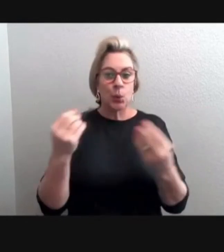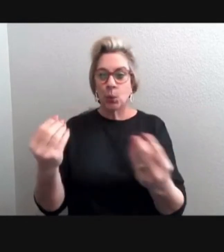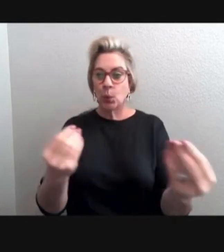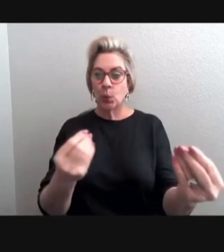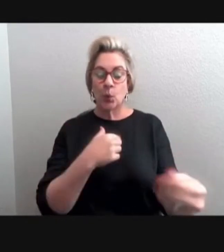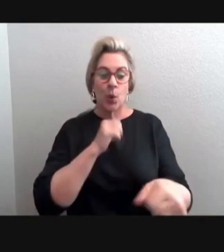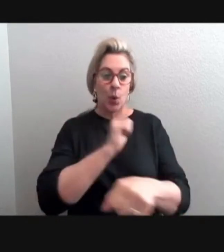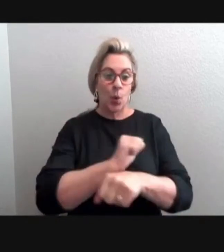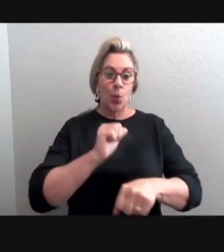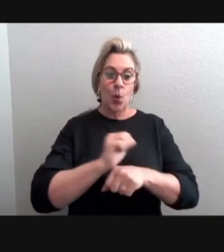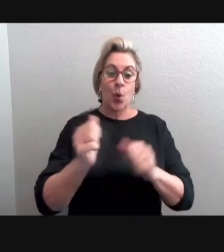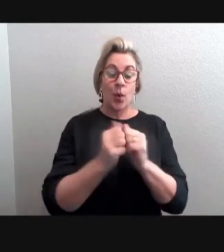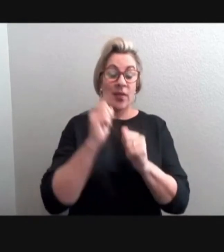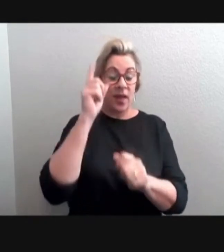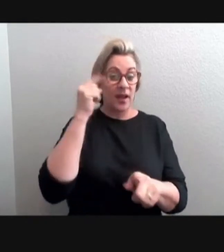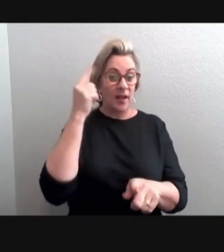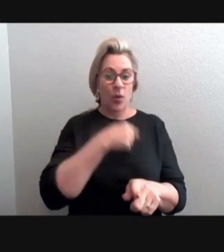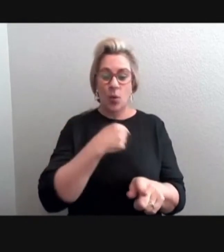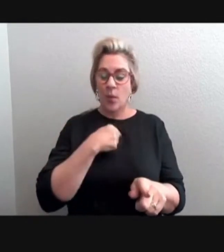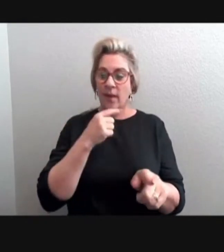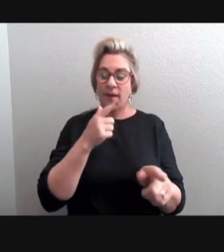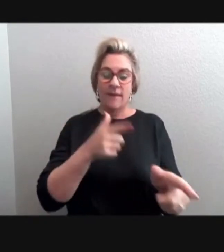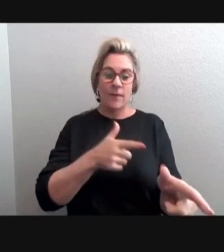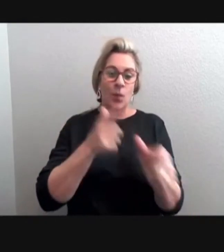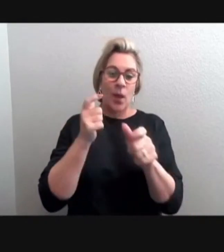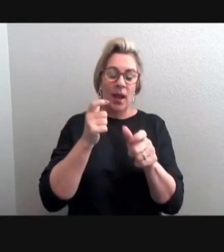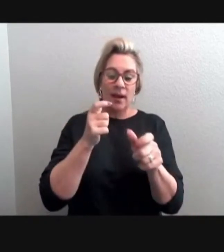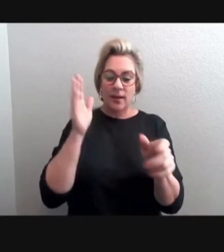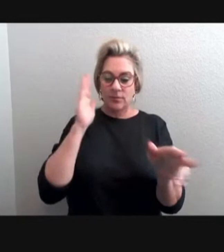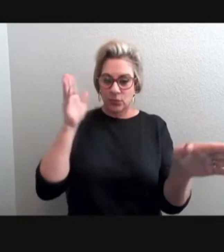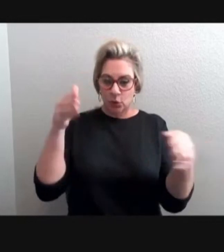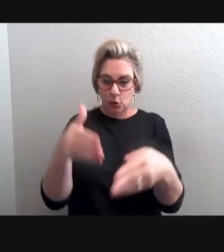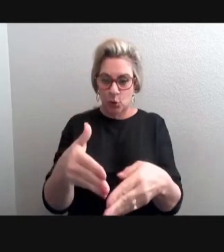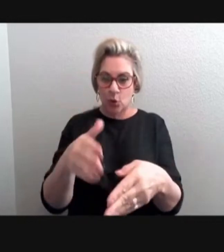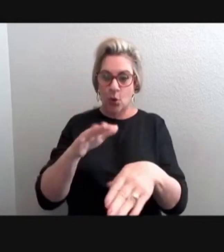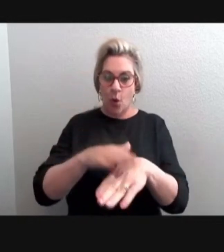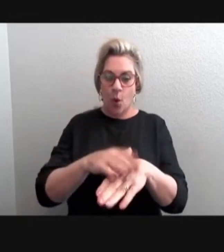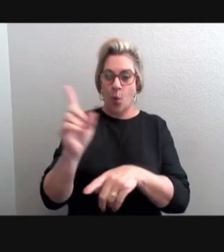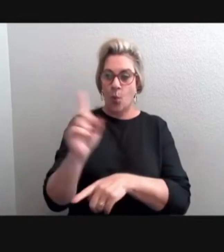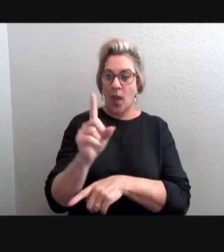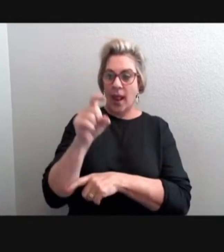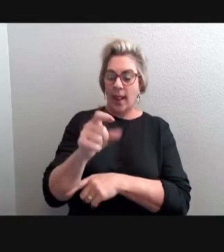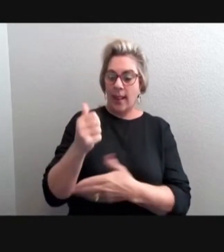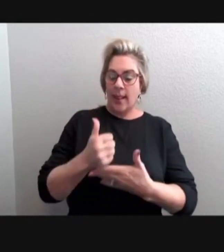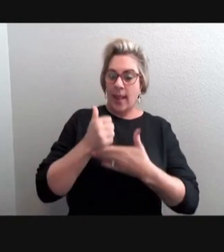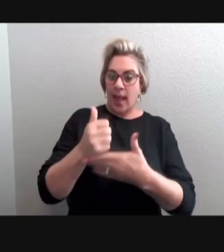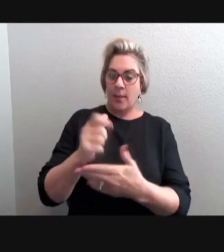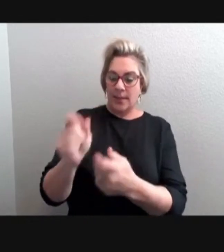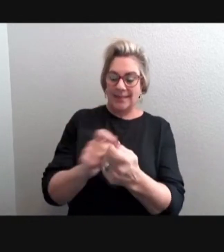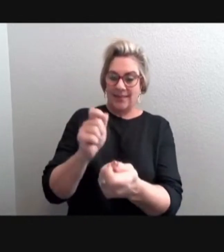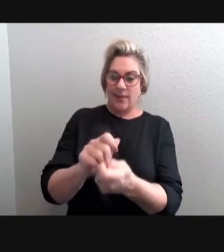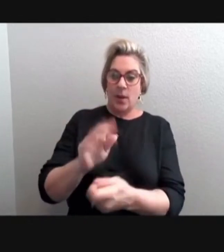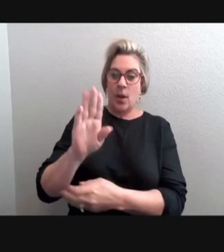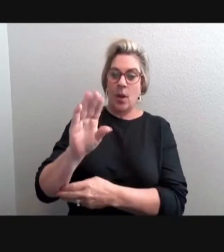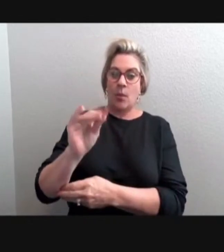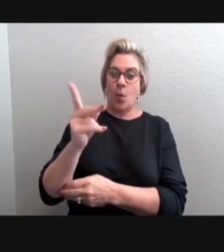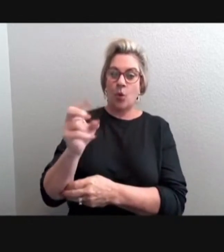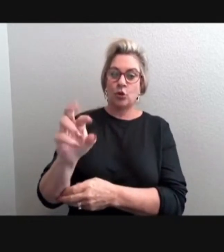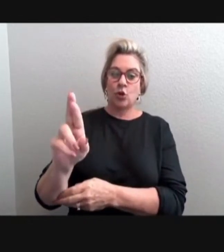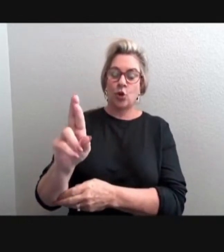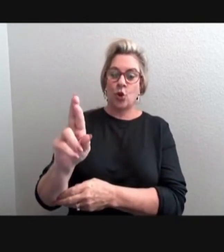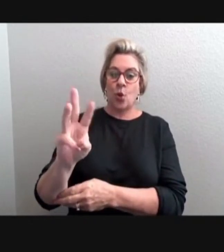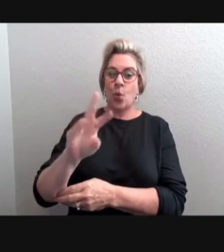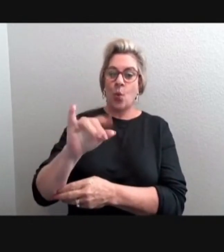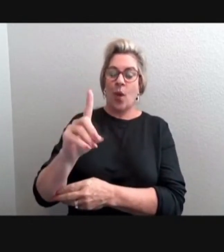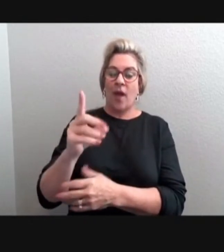with the governor, so thank you, Governor, we quickly zeroed in on the Community Foundation of Boulder County and specifically the Boulder County